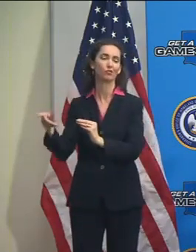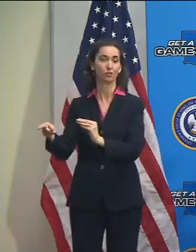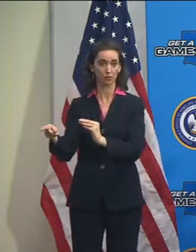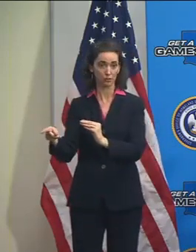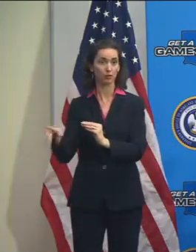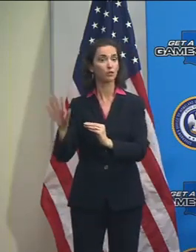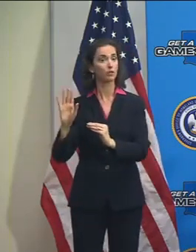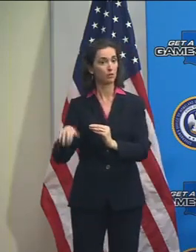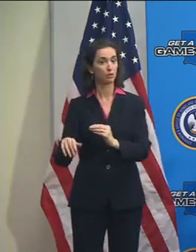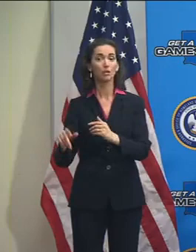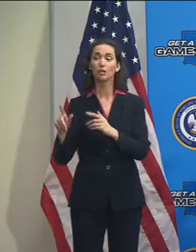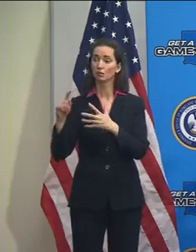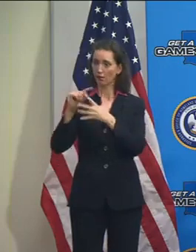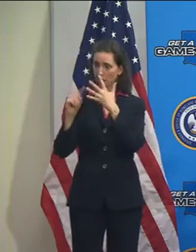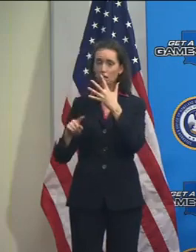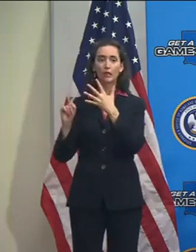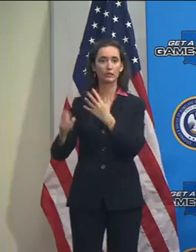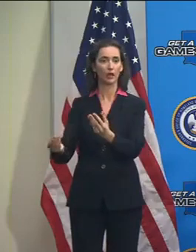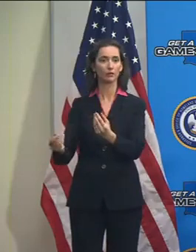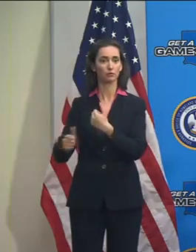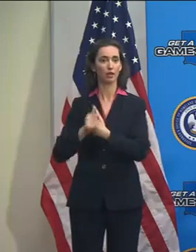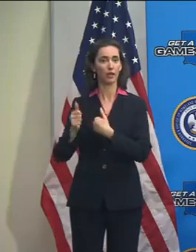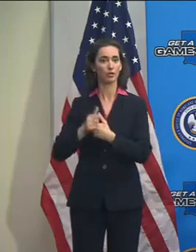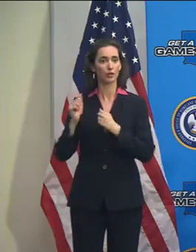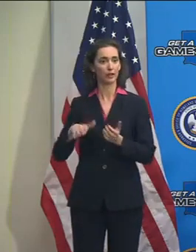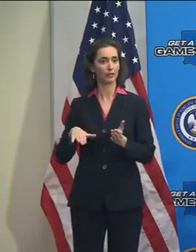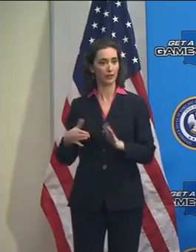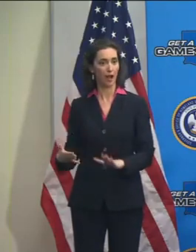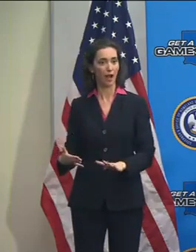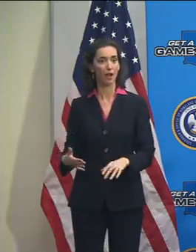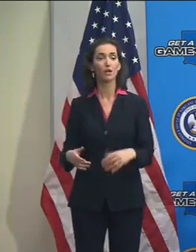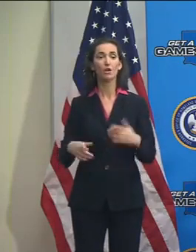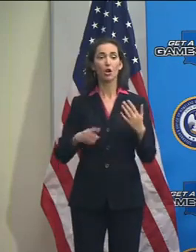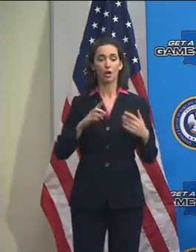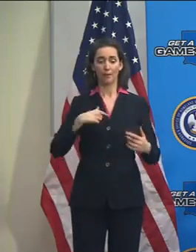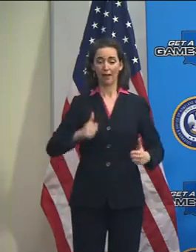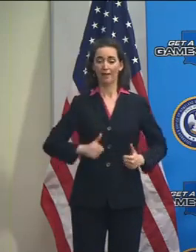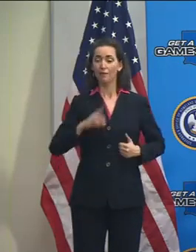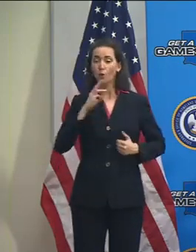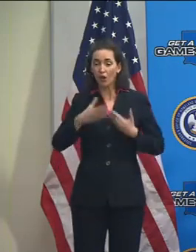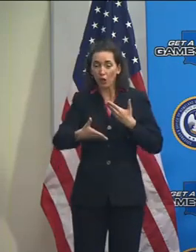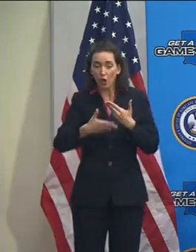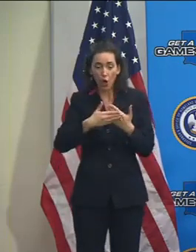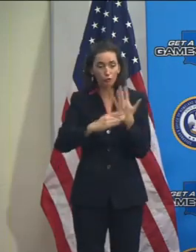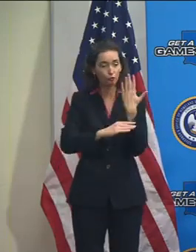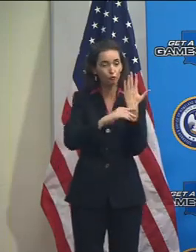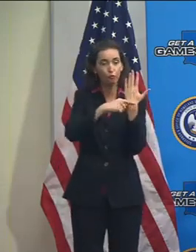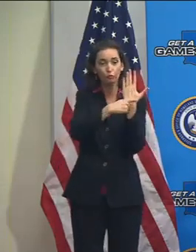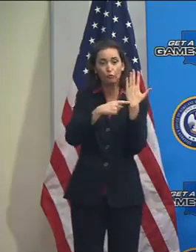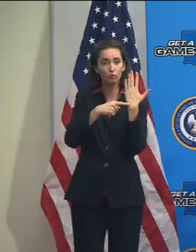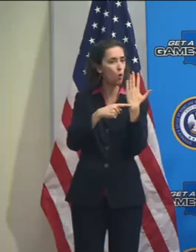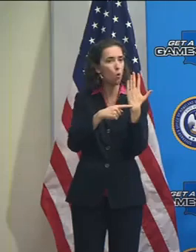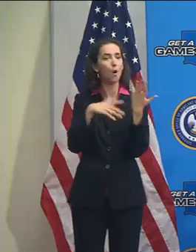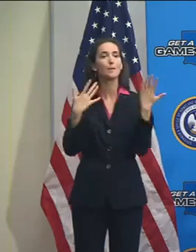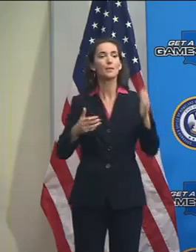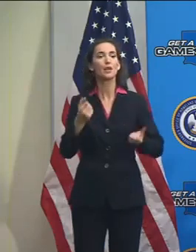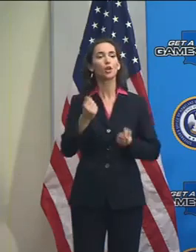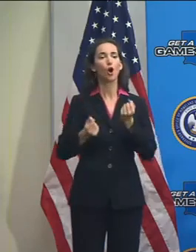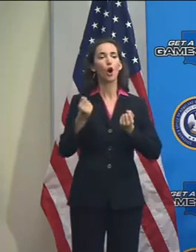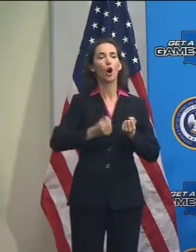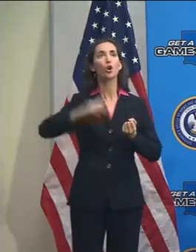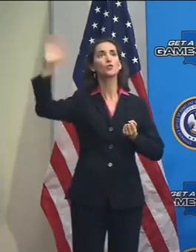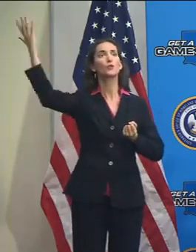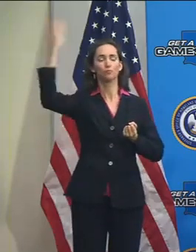threats there that could be life-threatening. You don't have to be along the coast. It doesn't have to be the surge. It could be trees falling on cars. It could